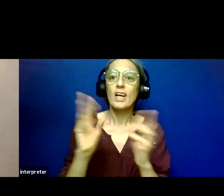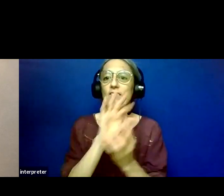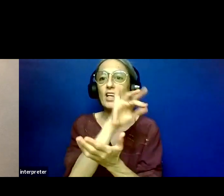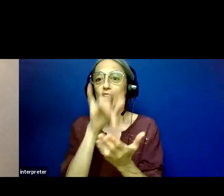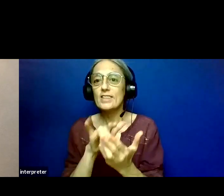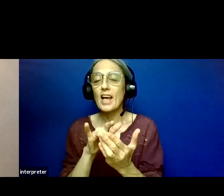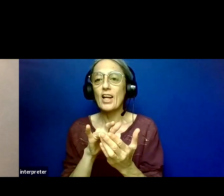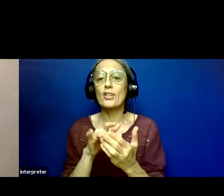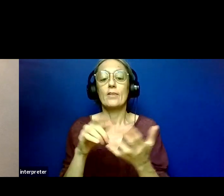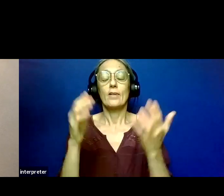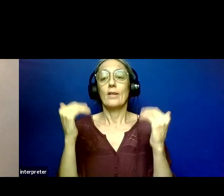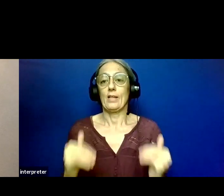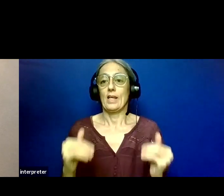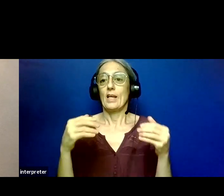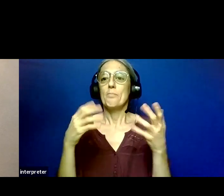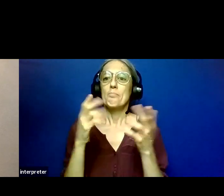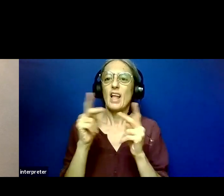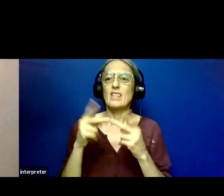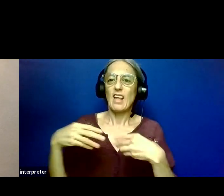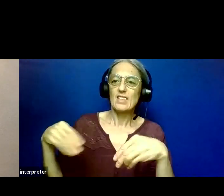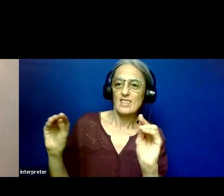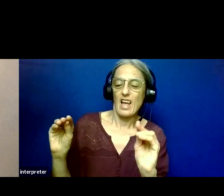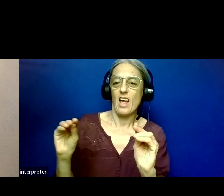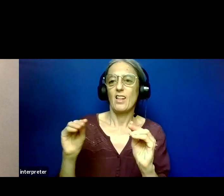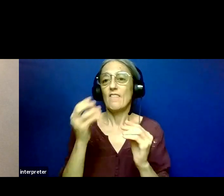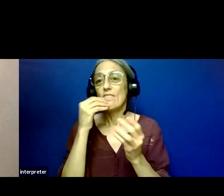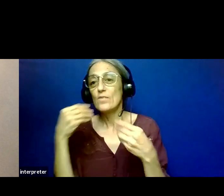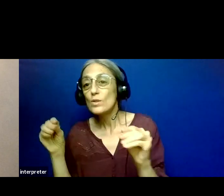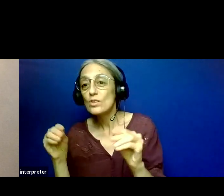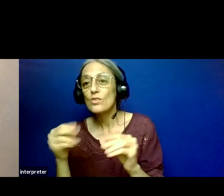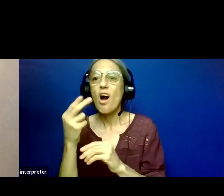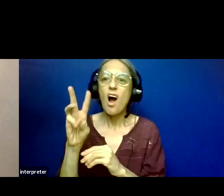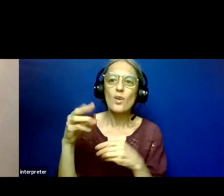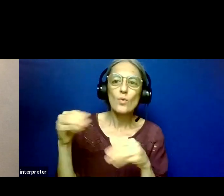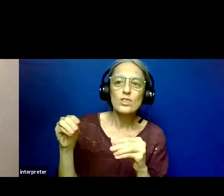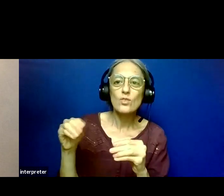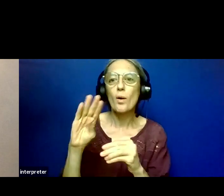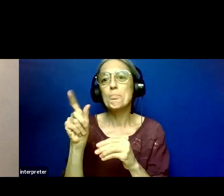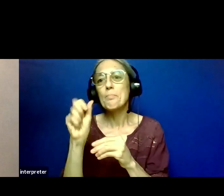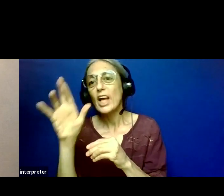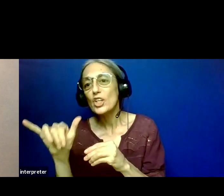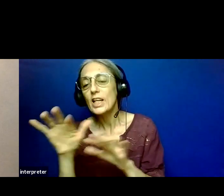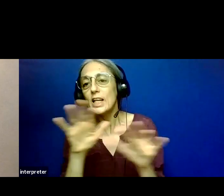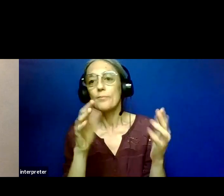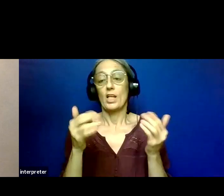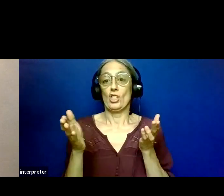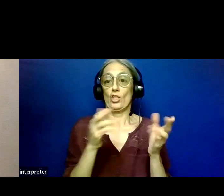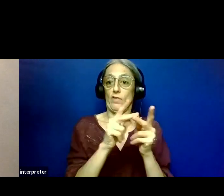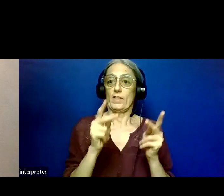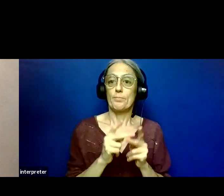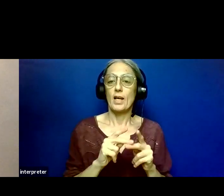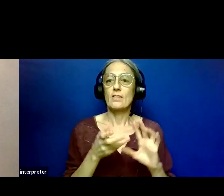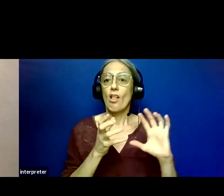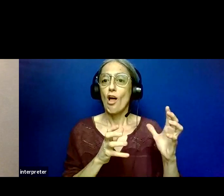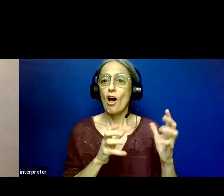sales or rental establishments, groceries, bakeries, hardware stores, service establishments, laundromats, dry